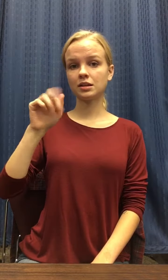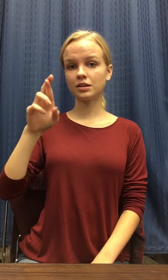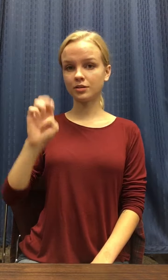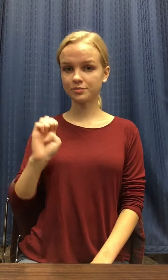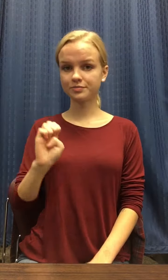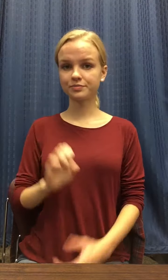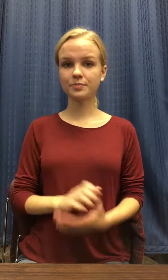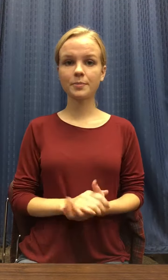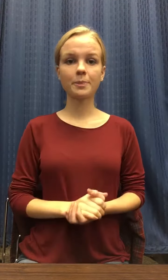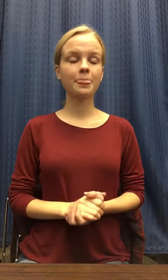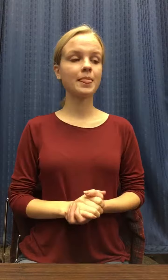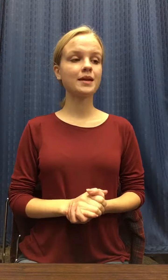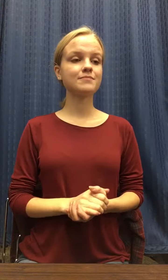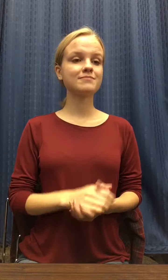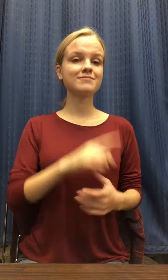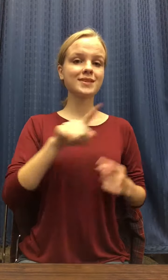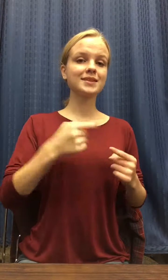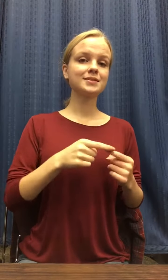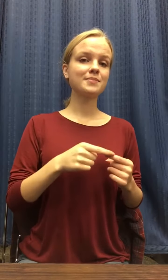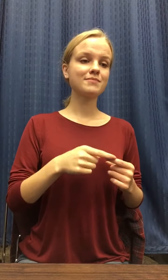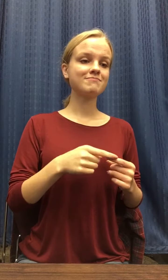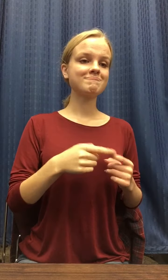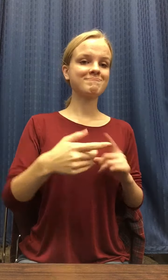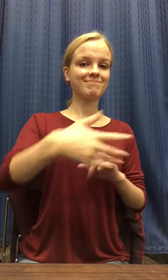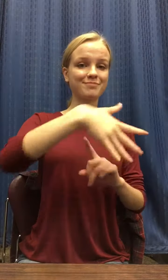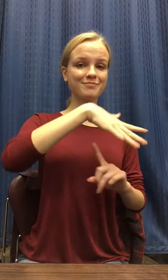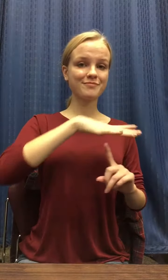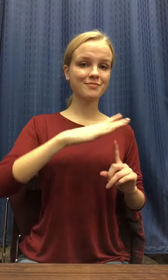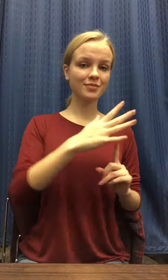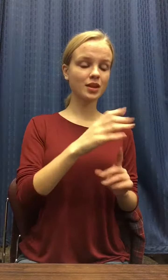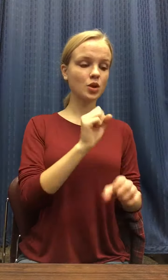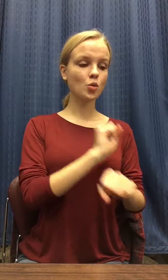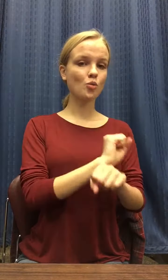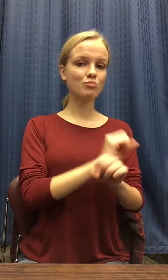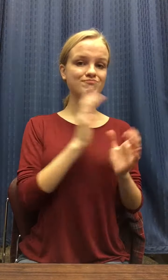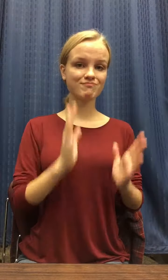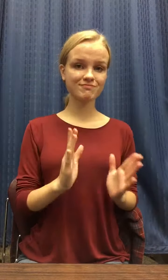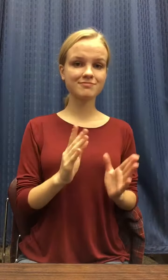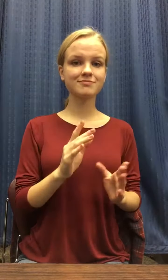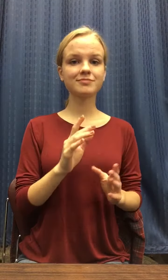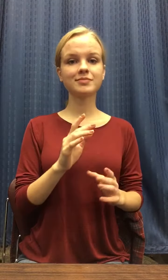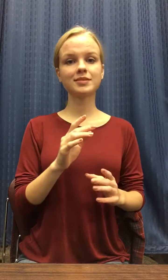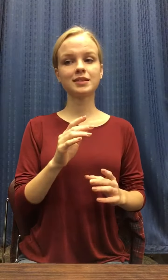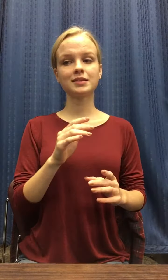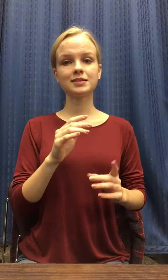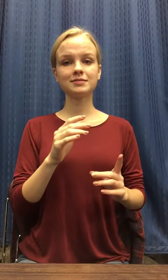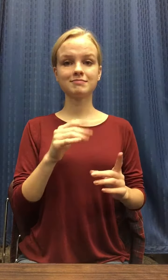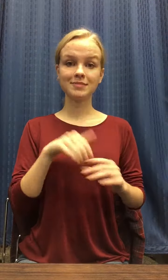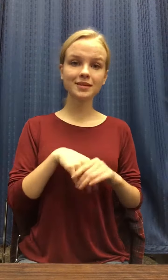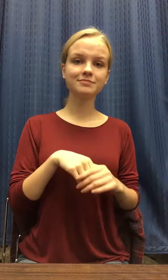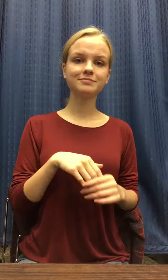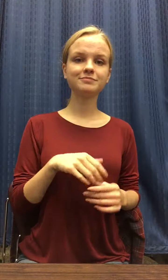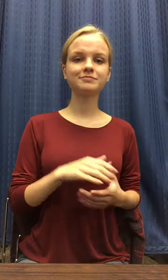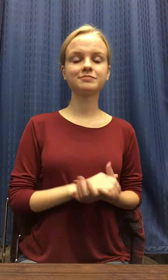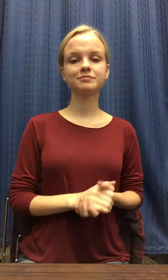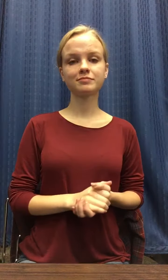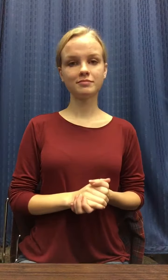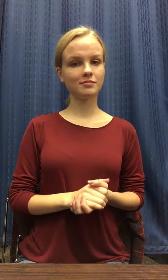under. This is an example from Upton Sinclair's book. Cut up by the